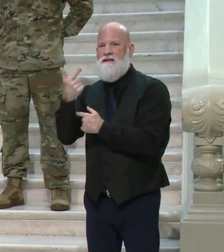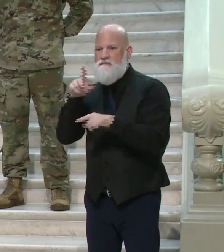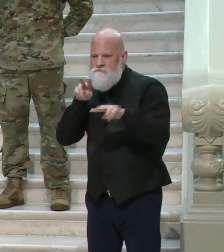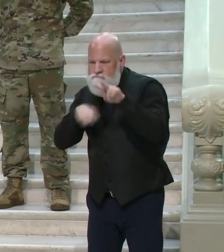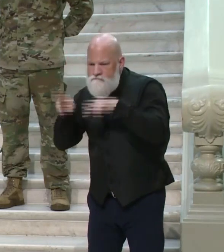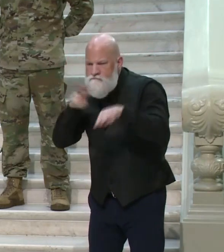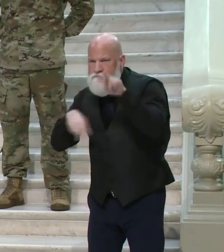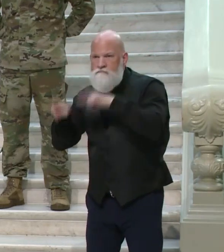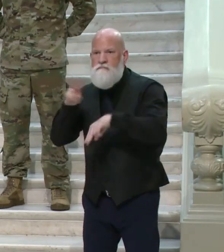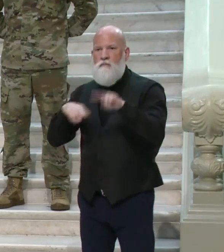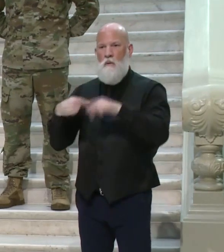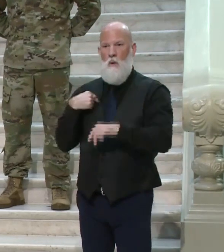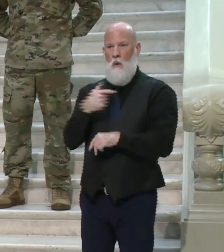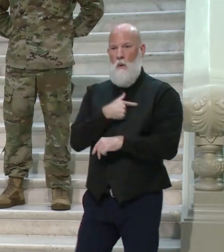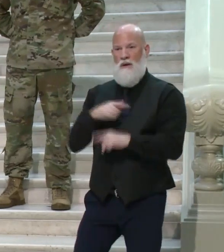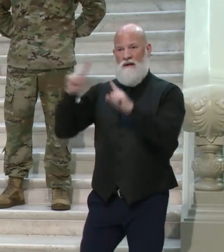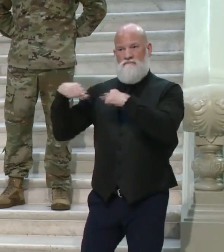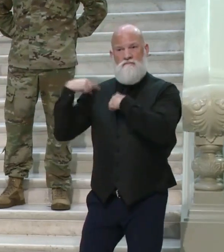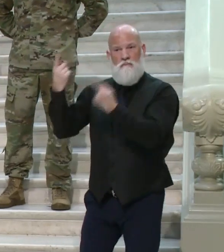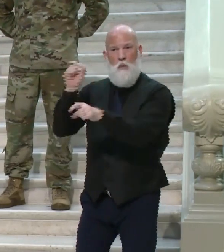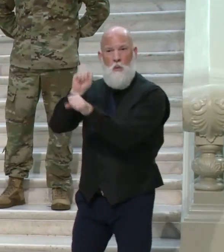been working very aggressively on that.